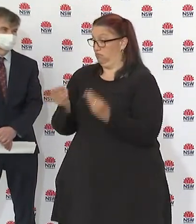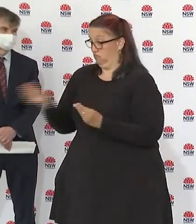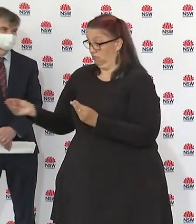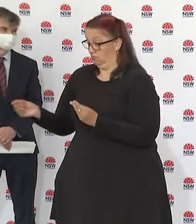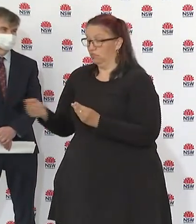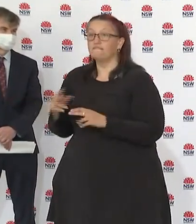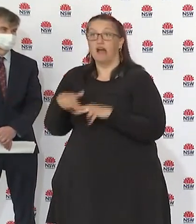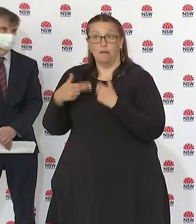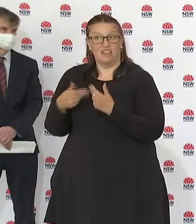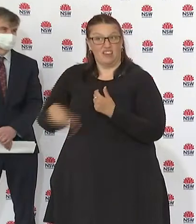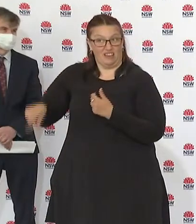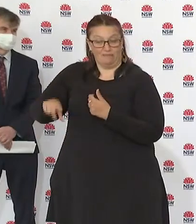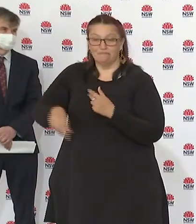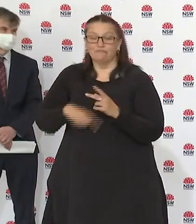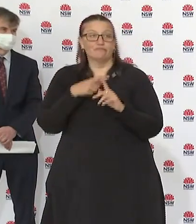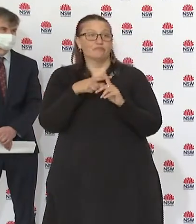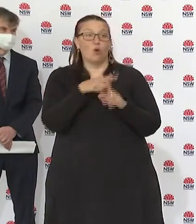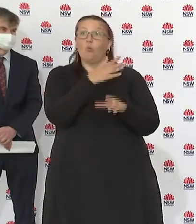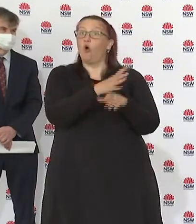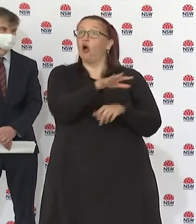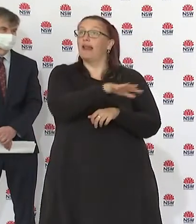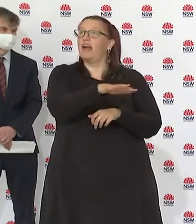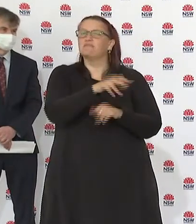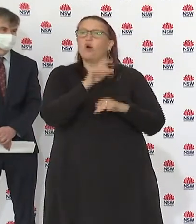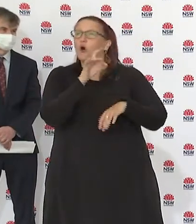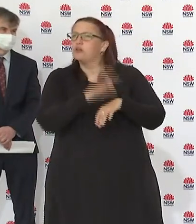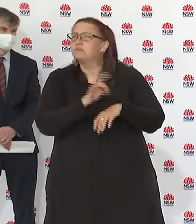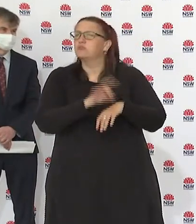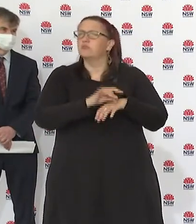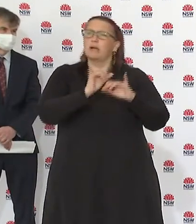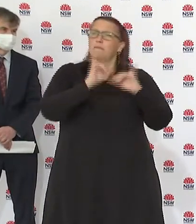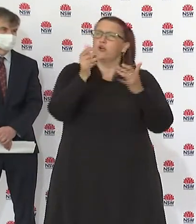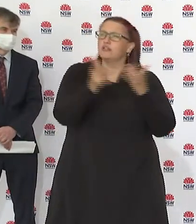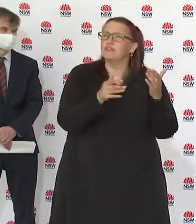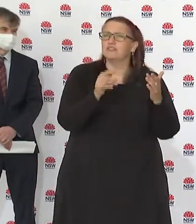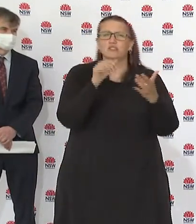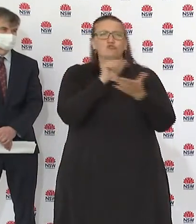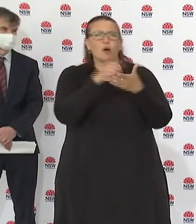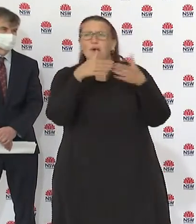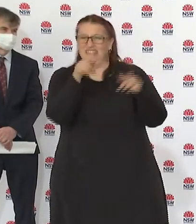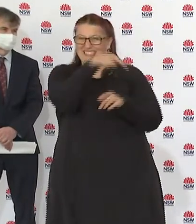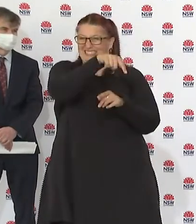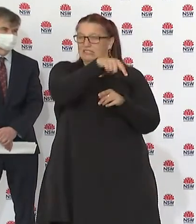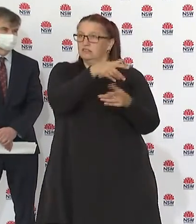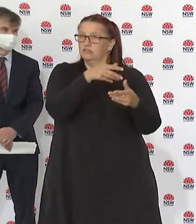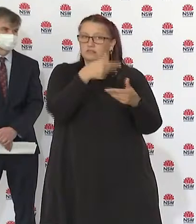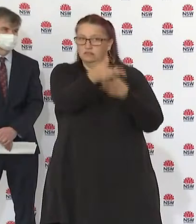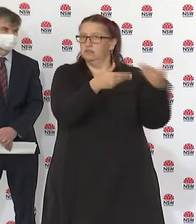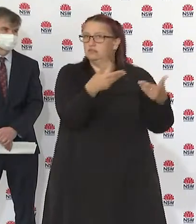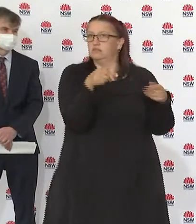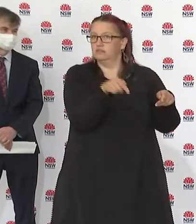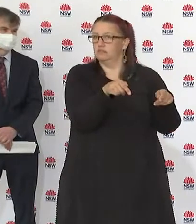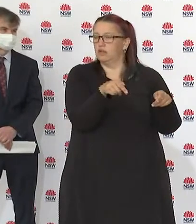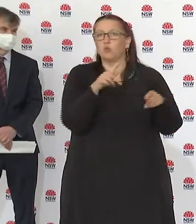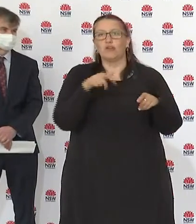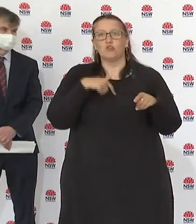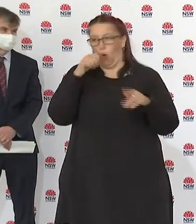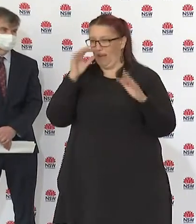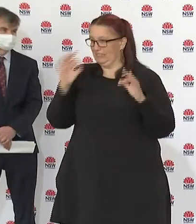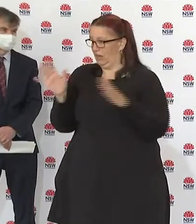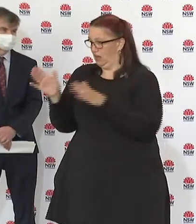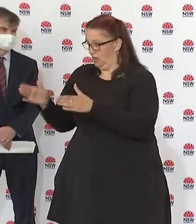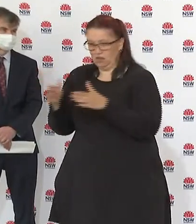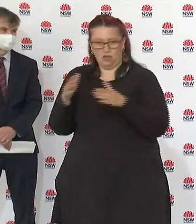virus transmitting, and they're the issues we need to focus in on. But it's also clear for us that we need to intensify